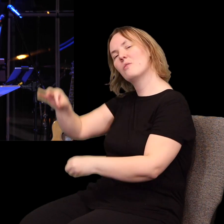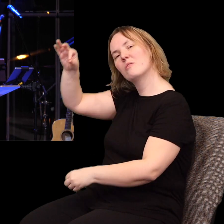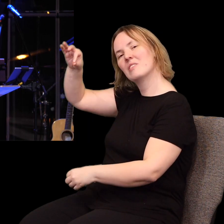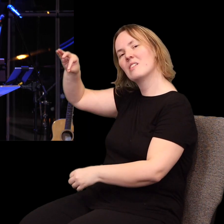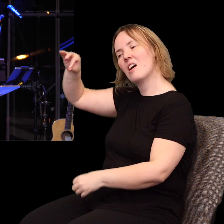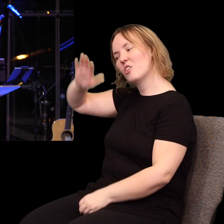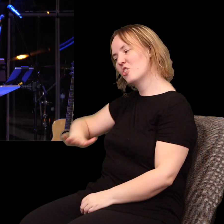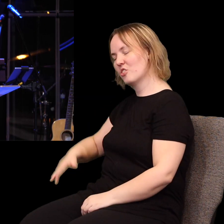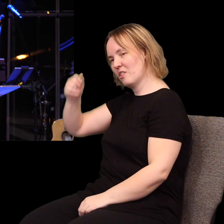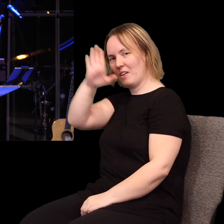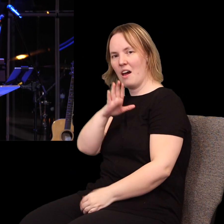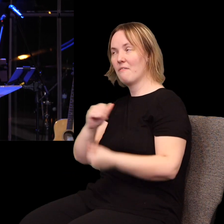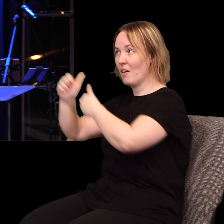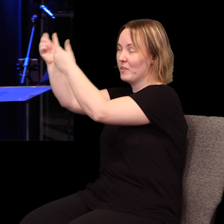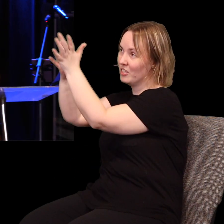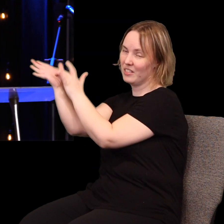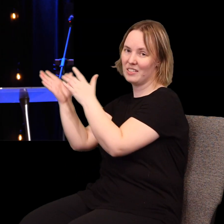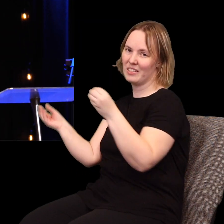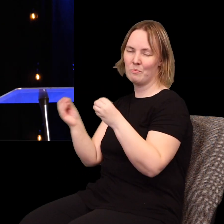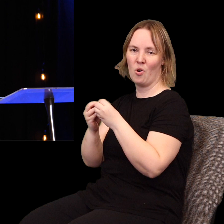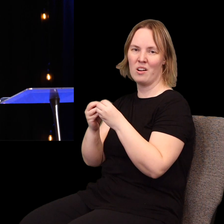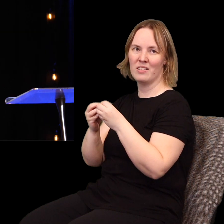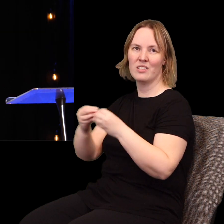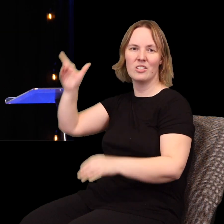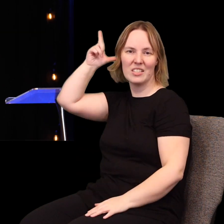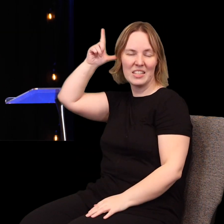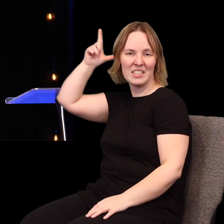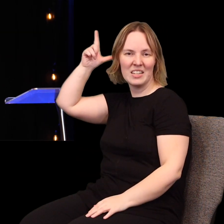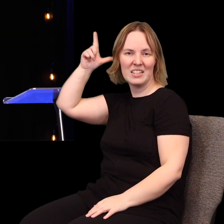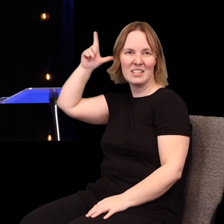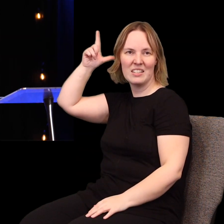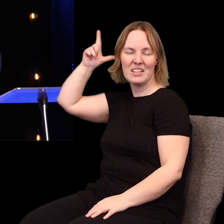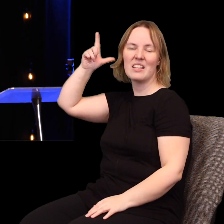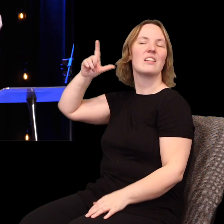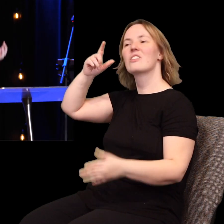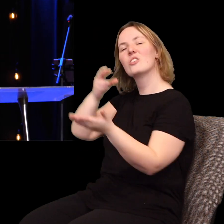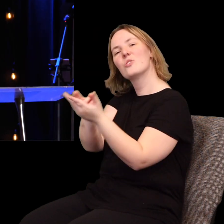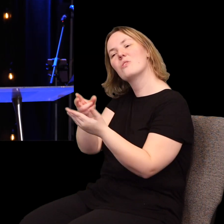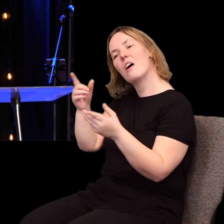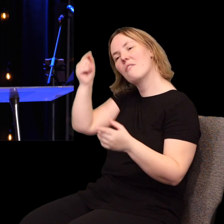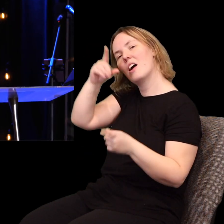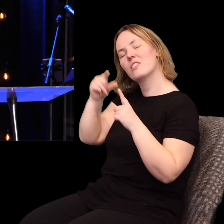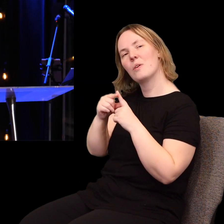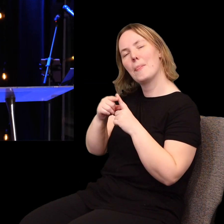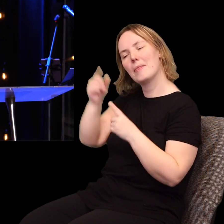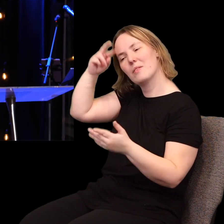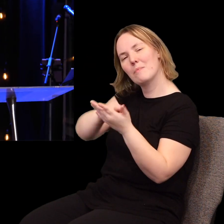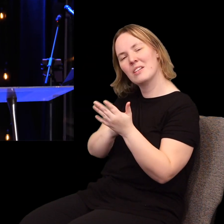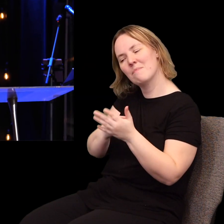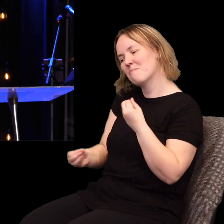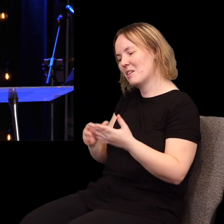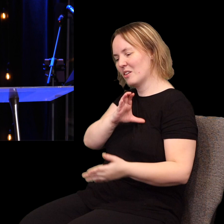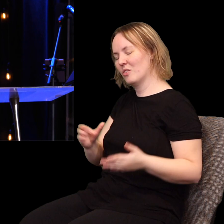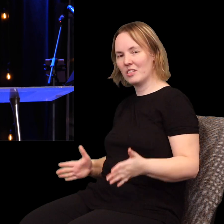children of God. You see, following Jesus is more than just listening to the objective truth of God's word. What I